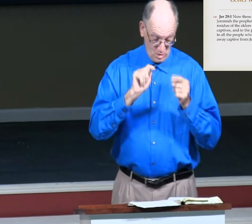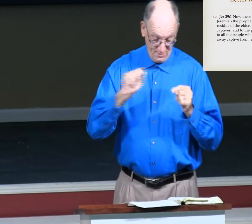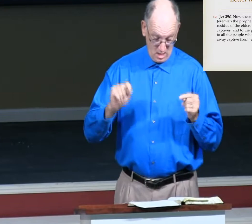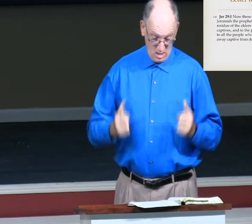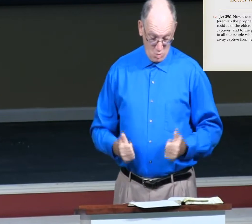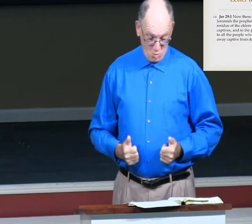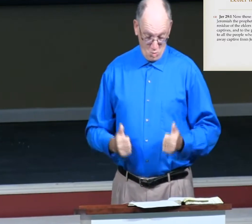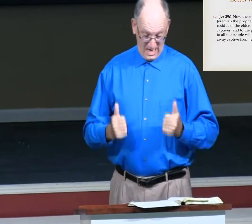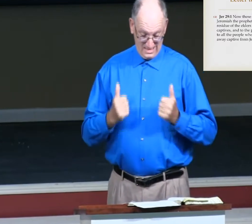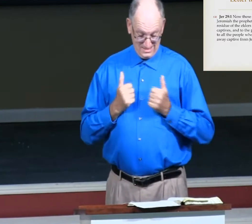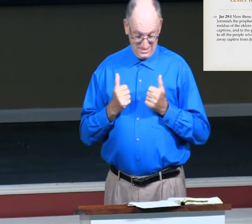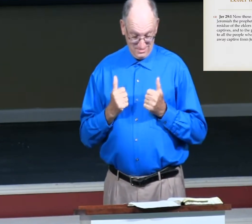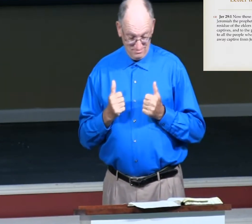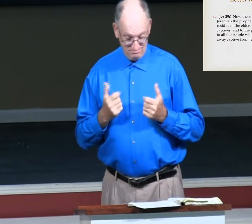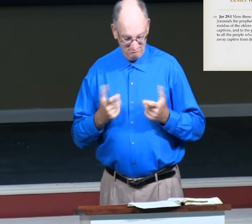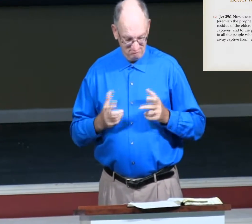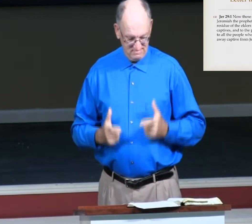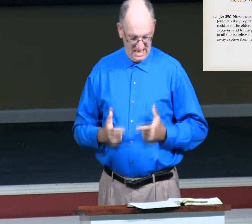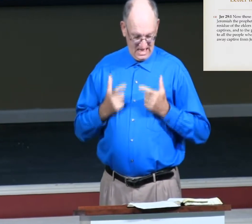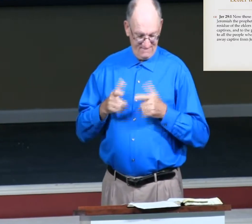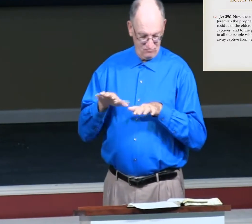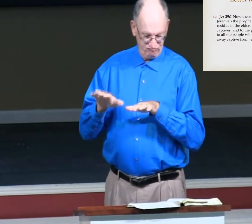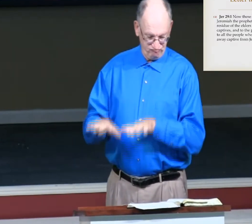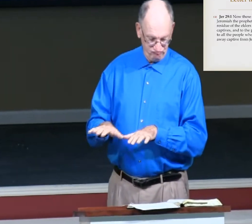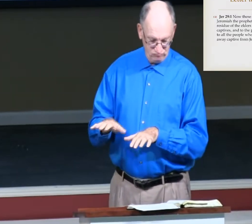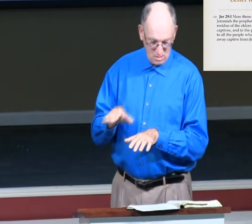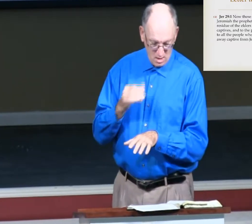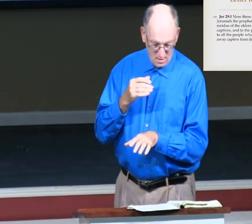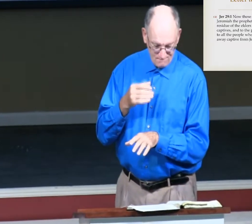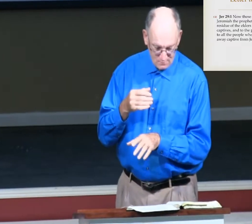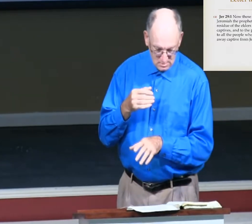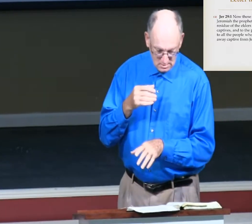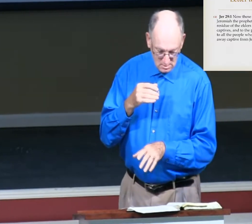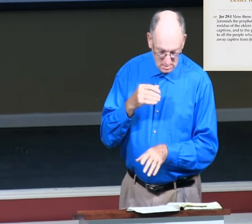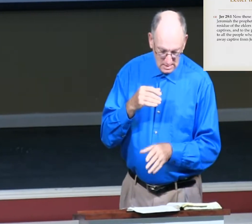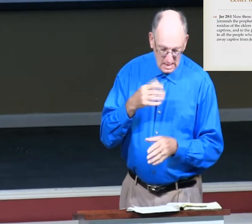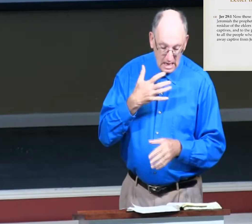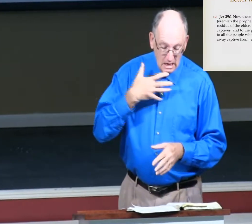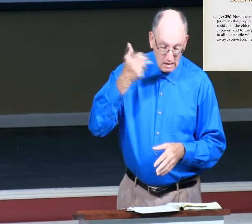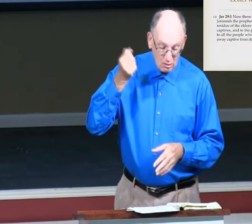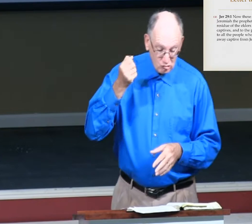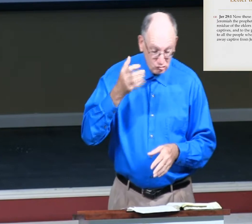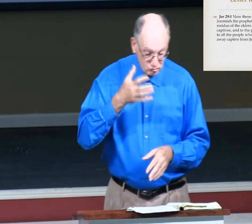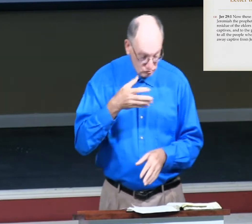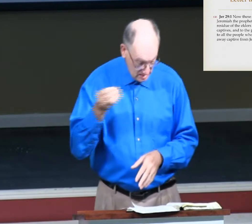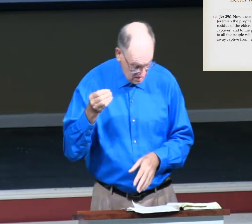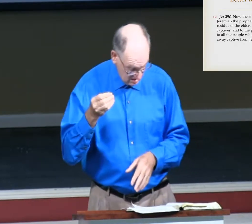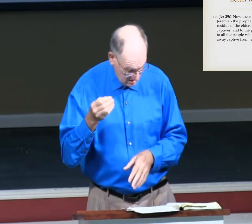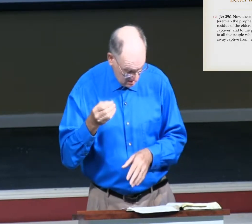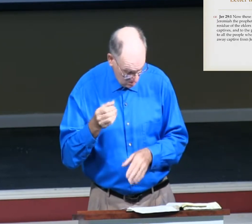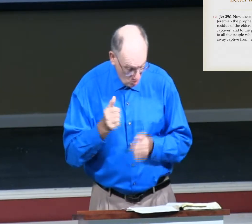Jerusalem unto the residue of the elders, which were carried away